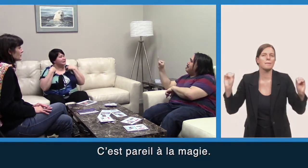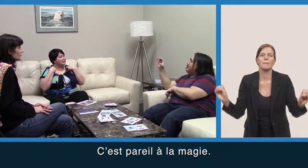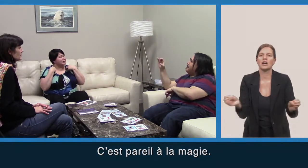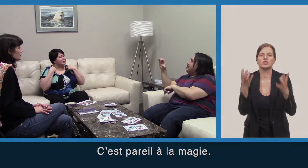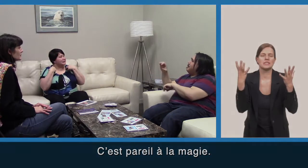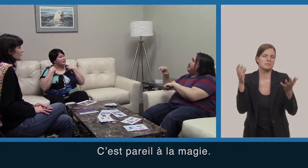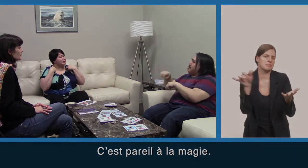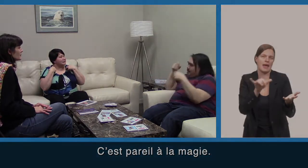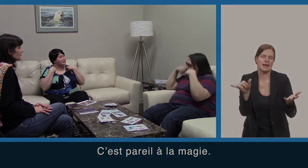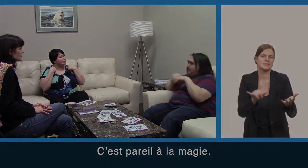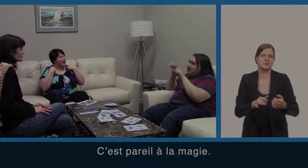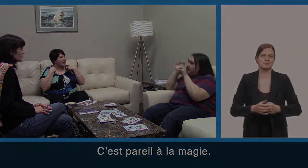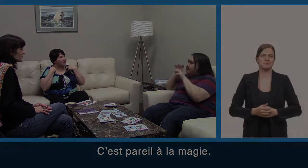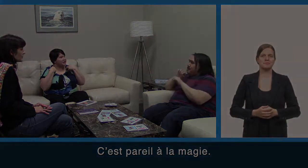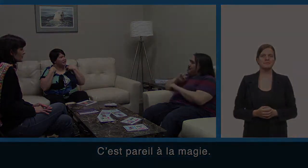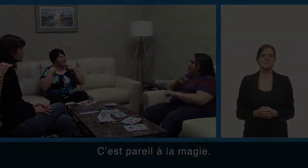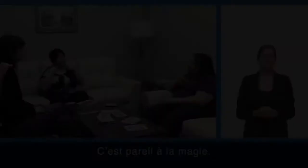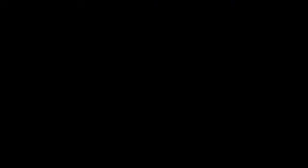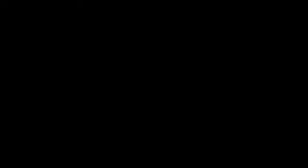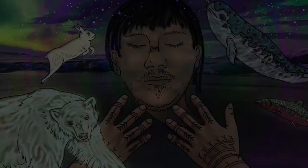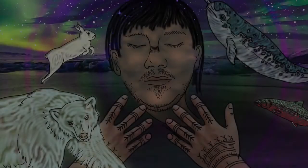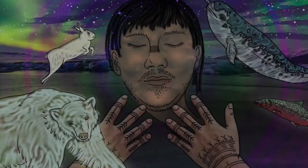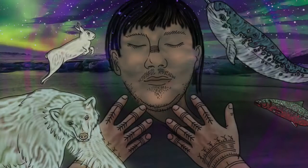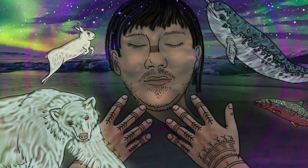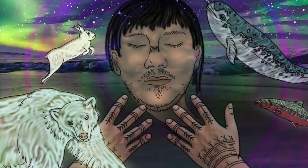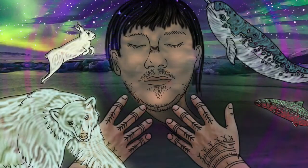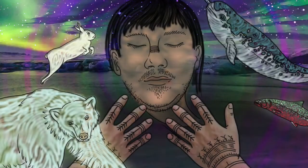as magic.